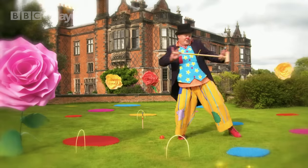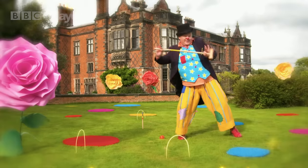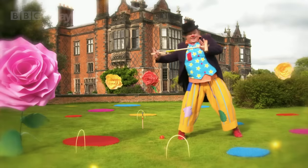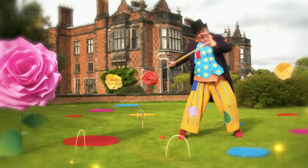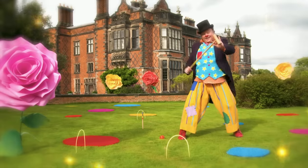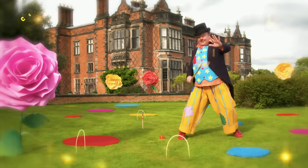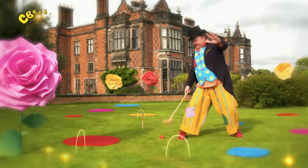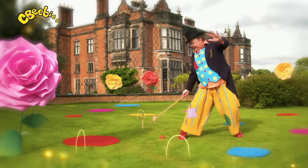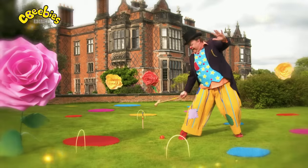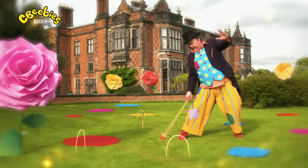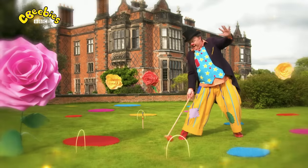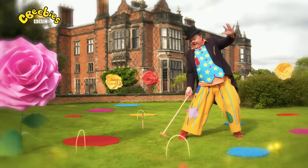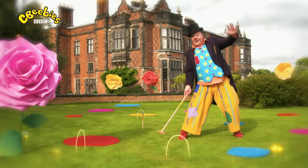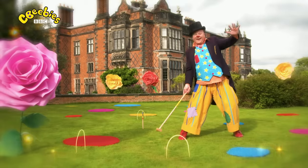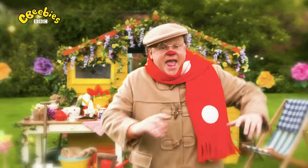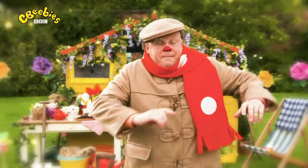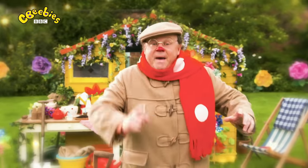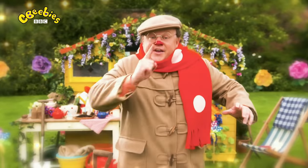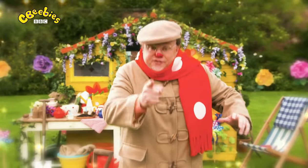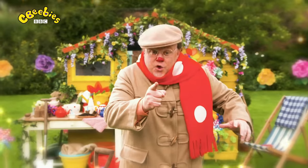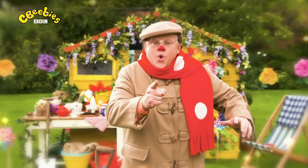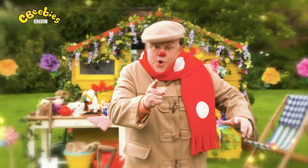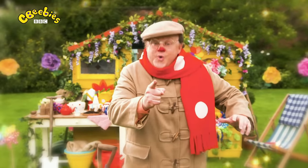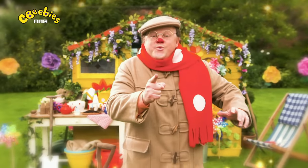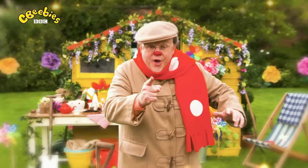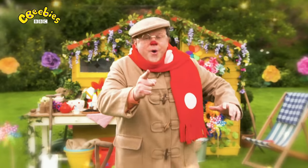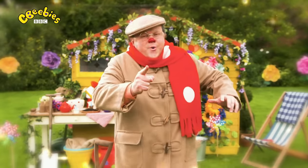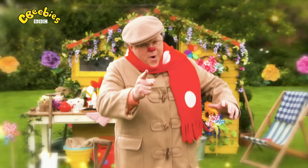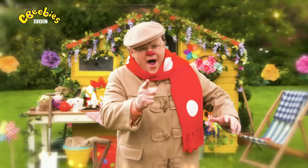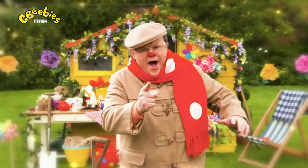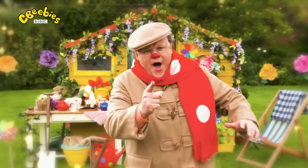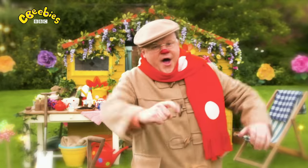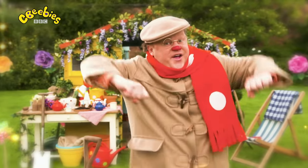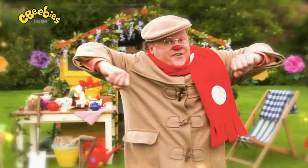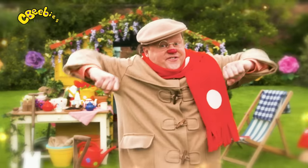Sparkle like a star. It makes you who you are. So